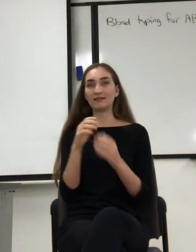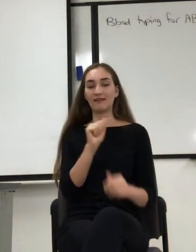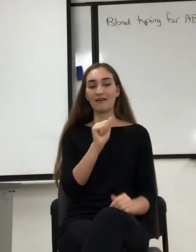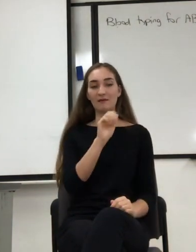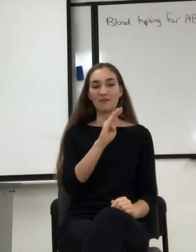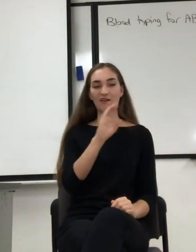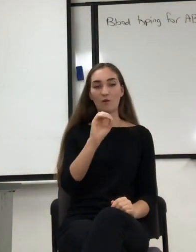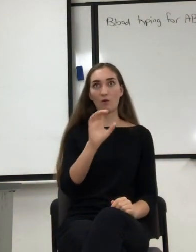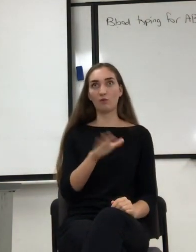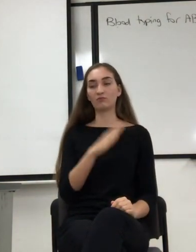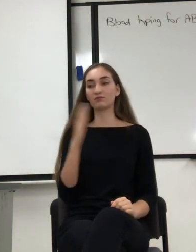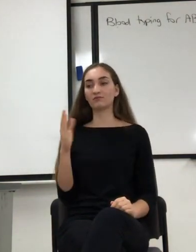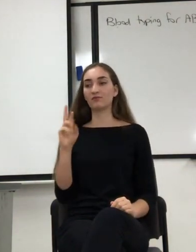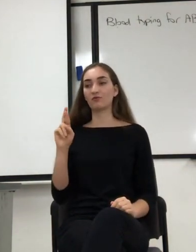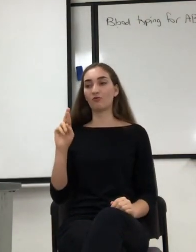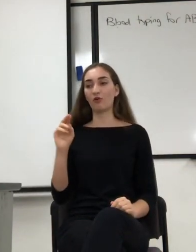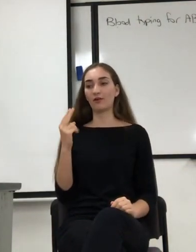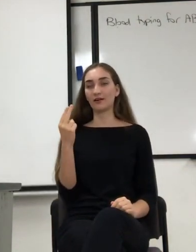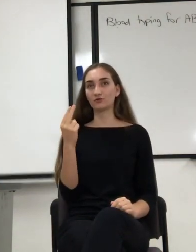Let's do all of them.